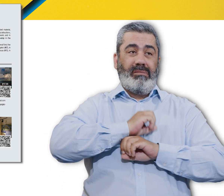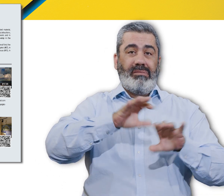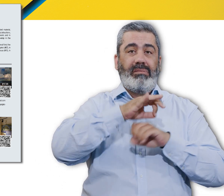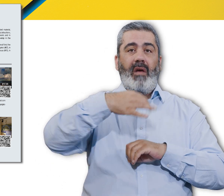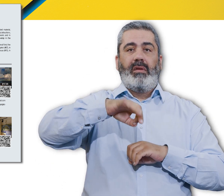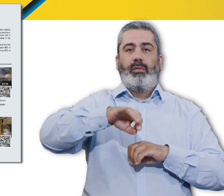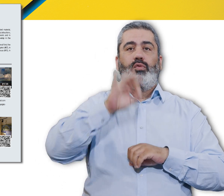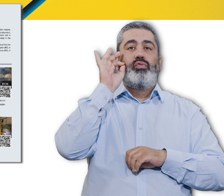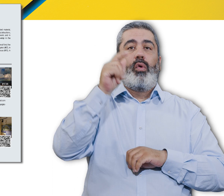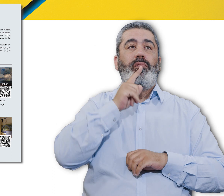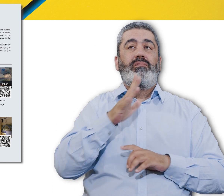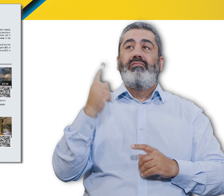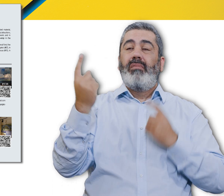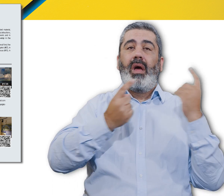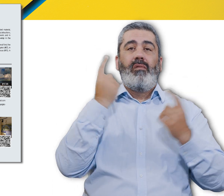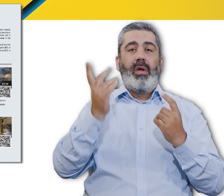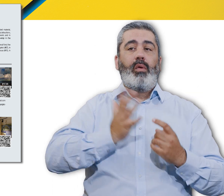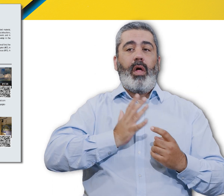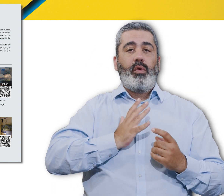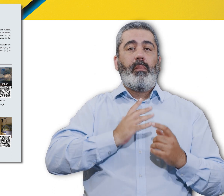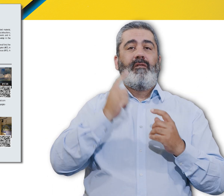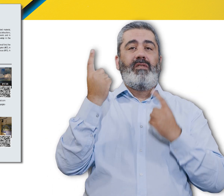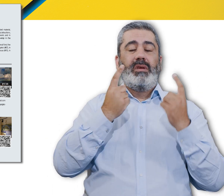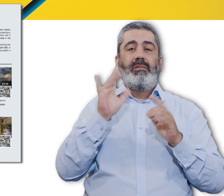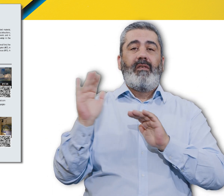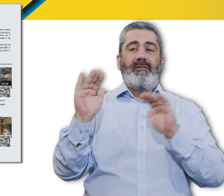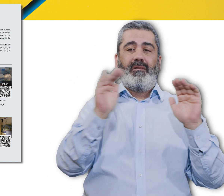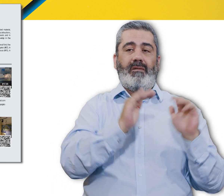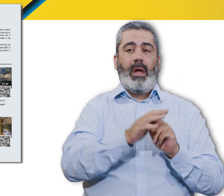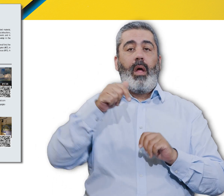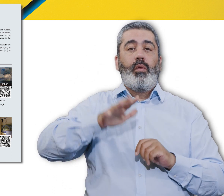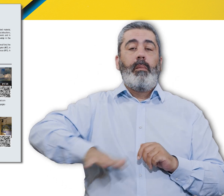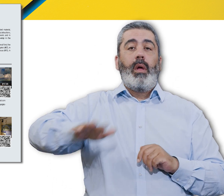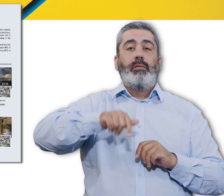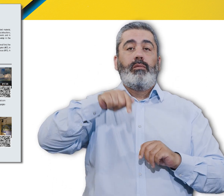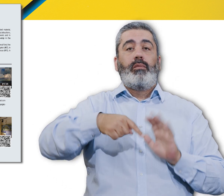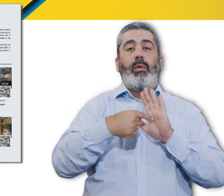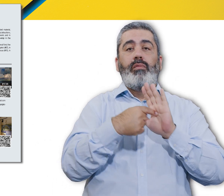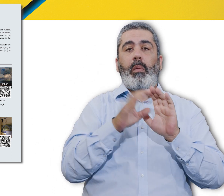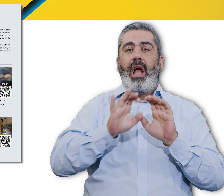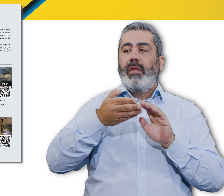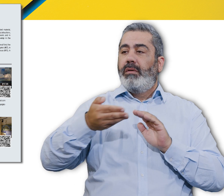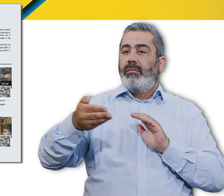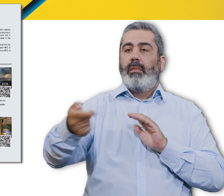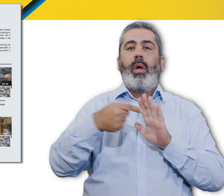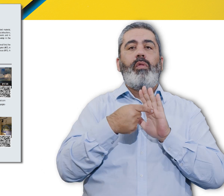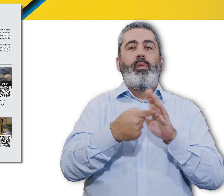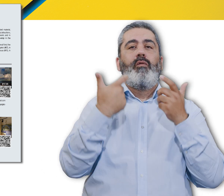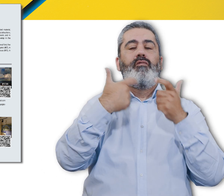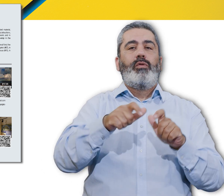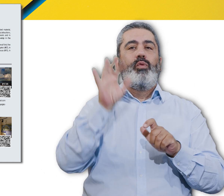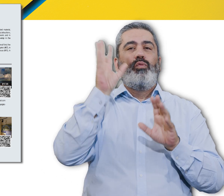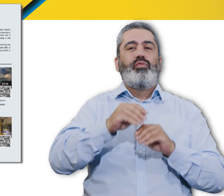their spaces, exhibits are presented, and projections are made about the natural wealth of the national park, about the unique architecture, history